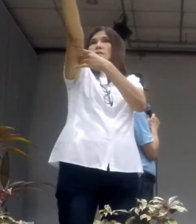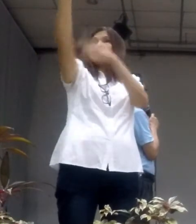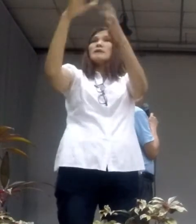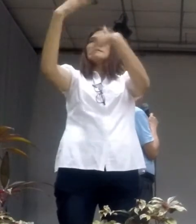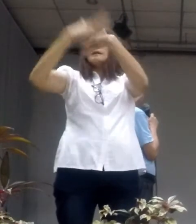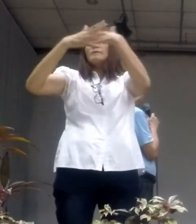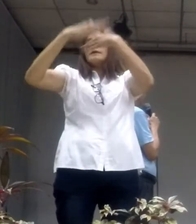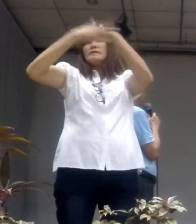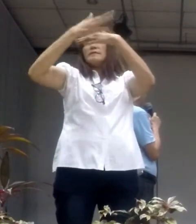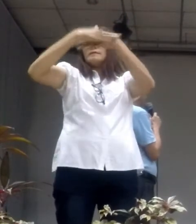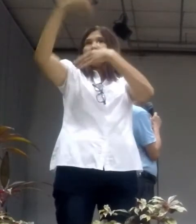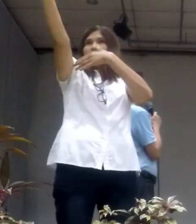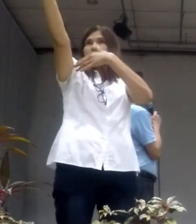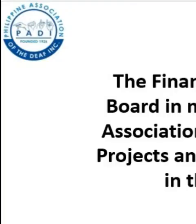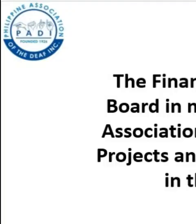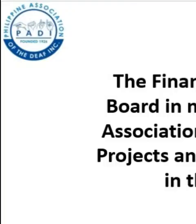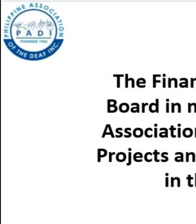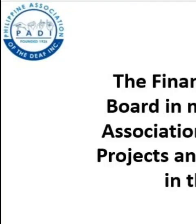Next.